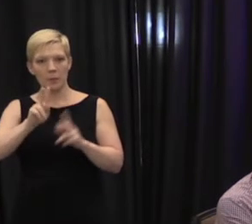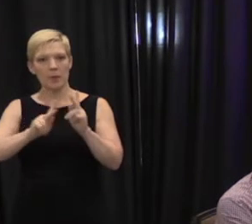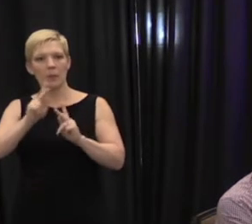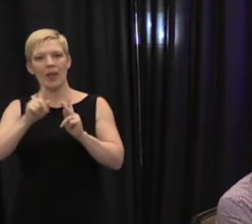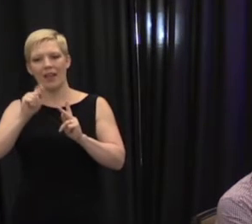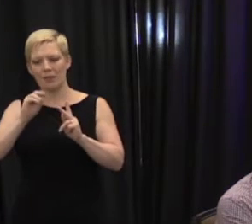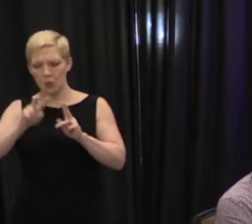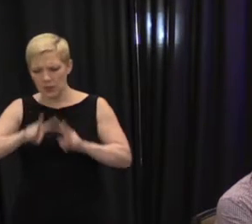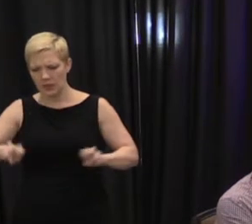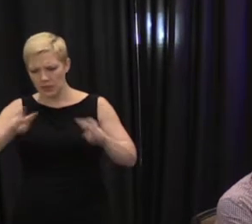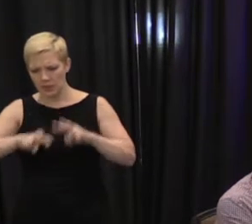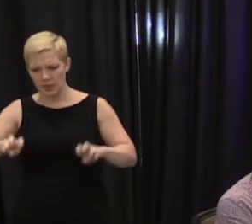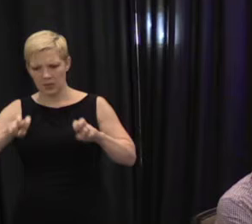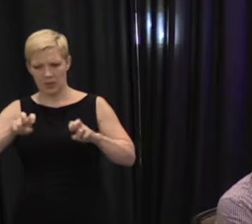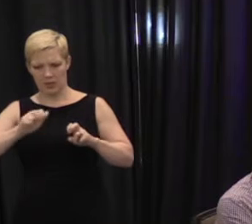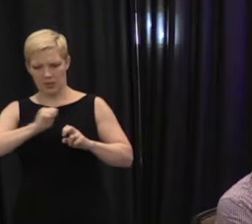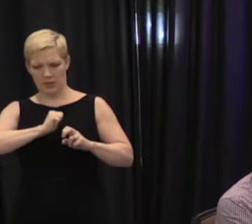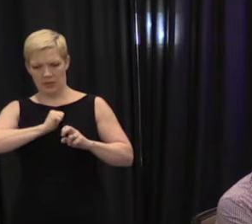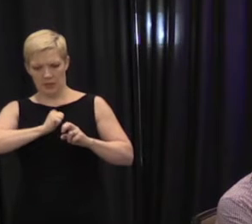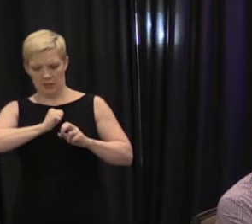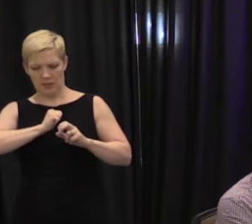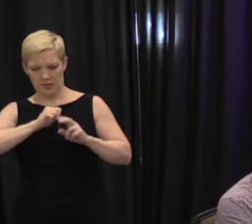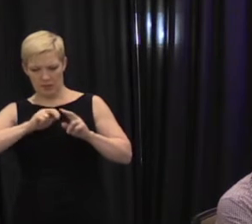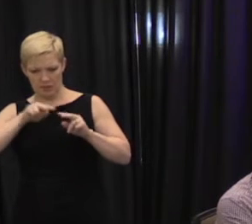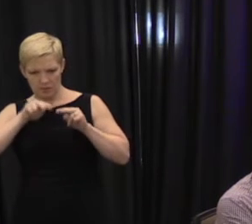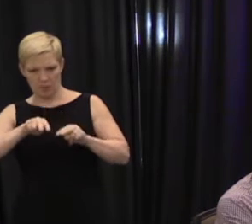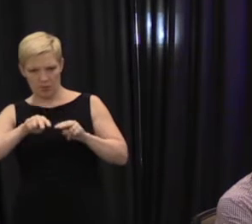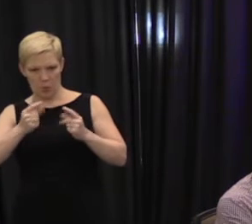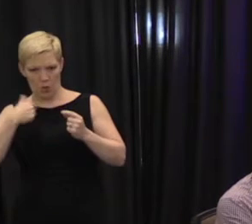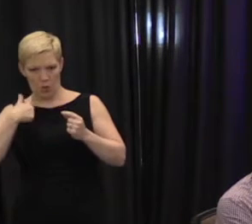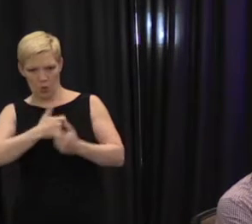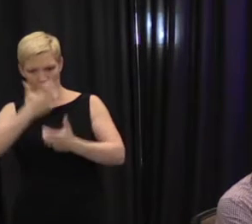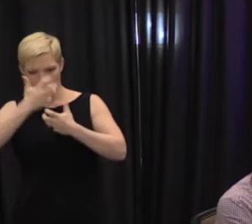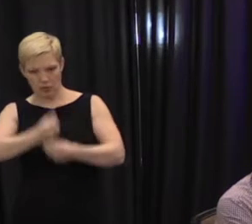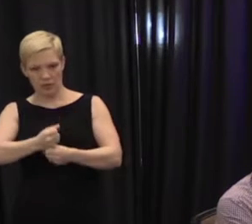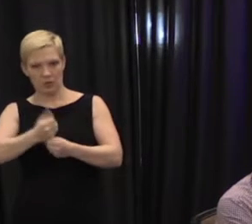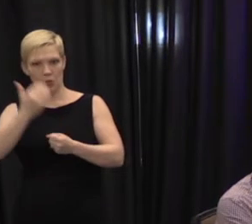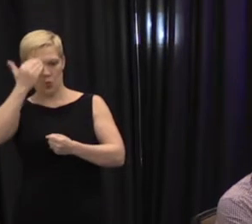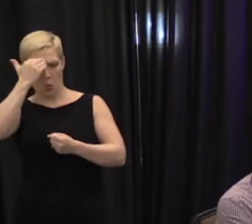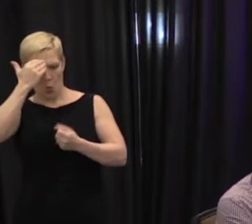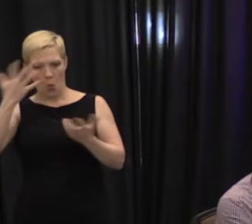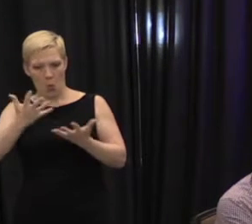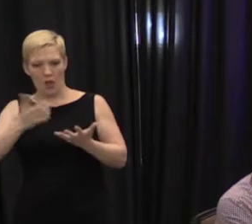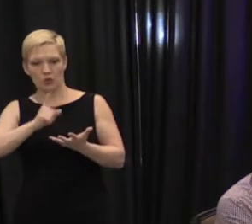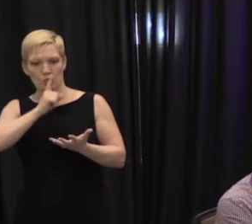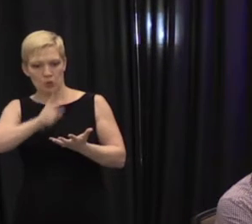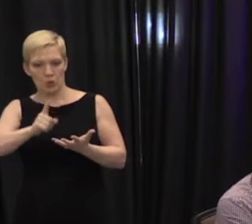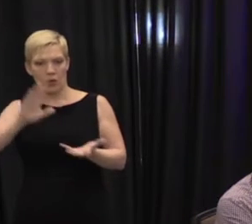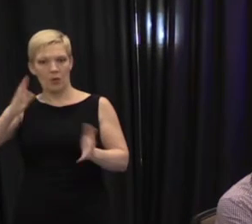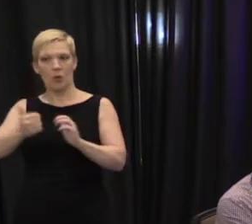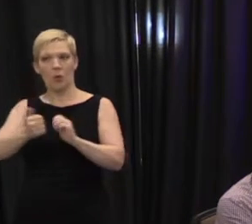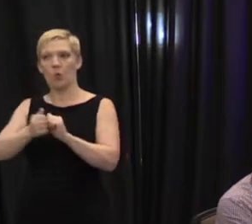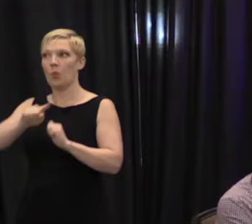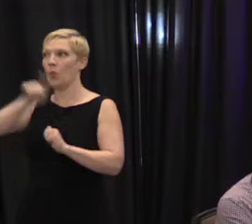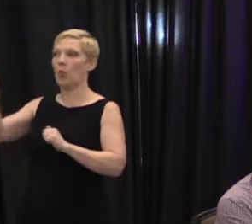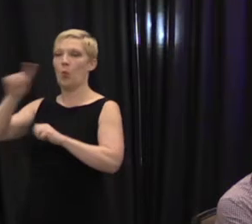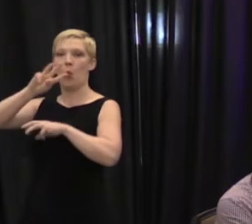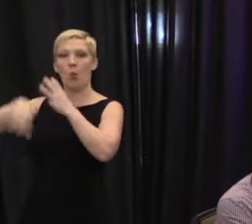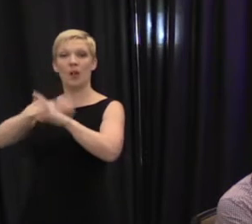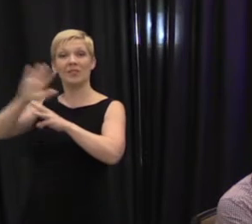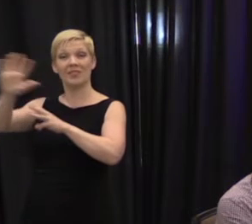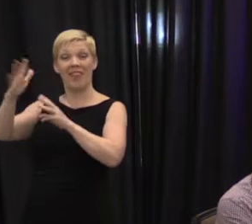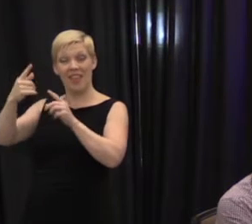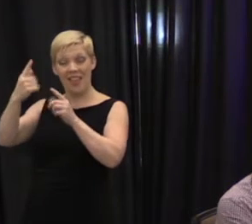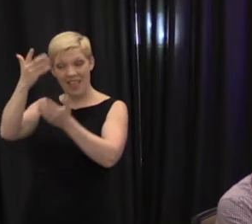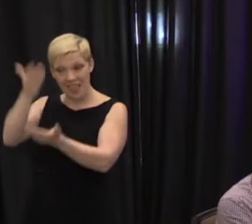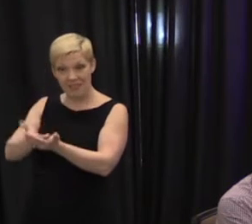reflection to even get to a point where we can trust that what we know of our bodies and our souls is true against all the world's evidence to the contrary,